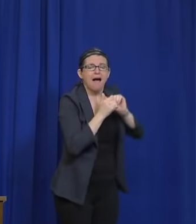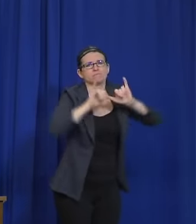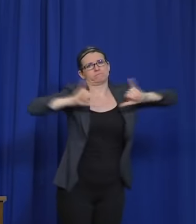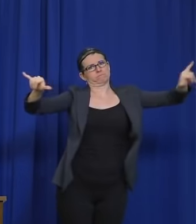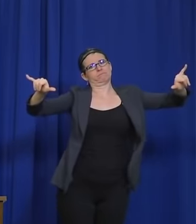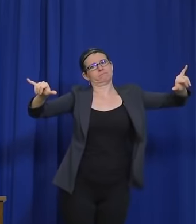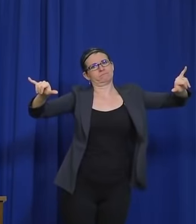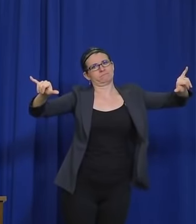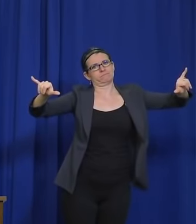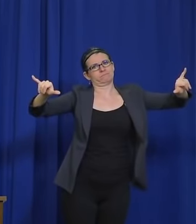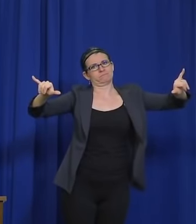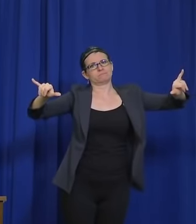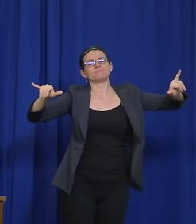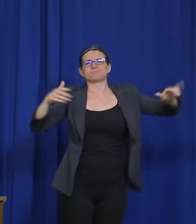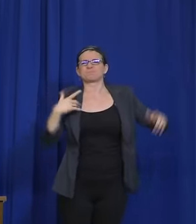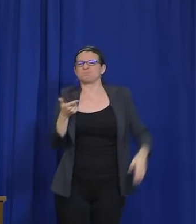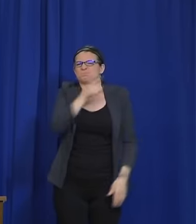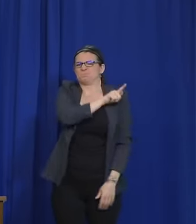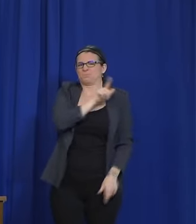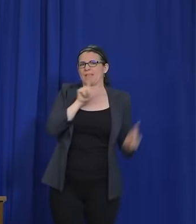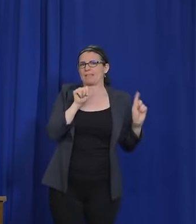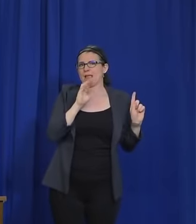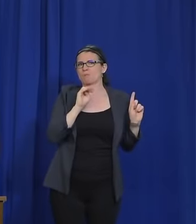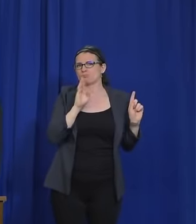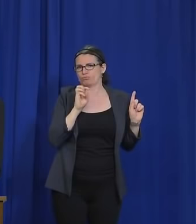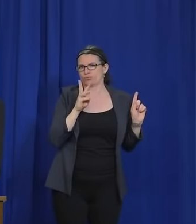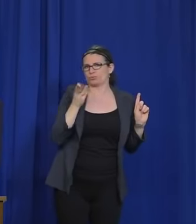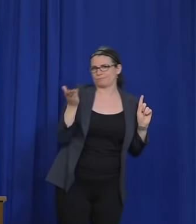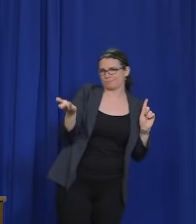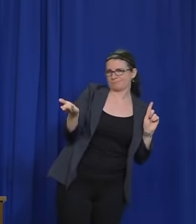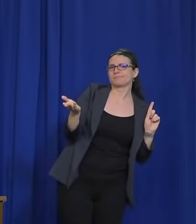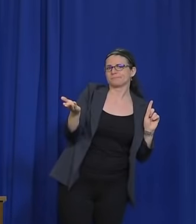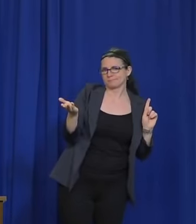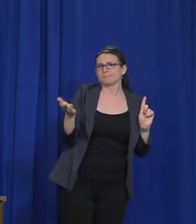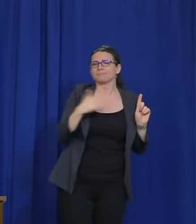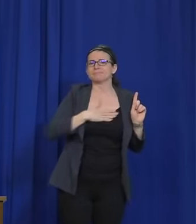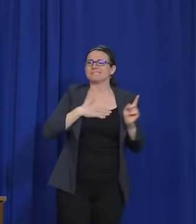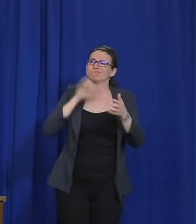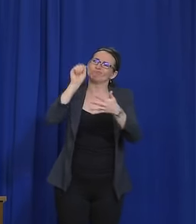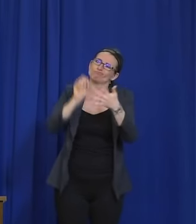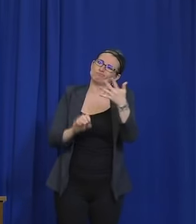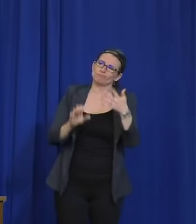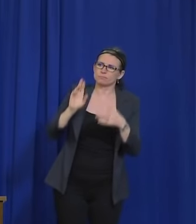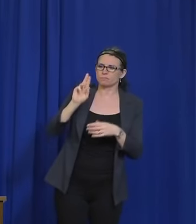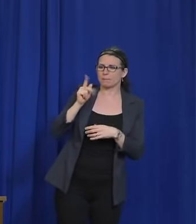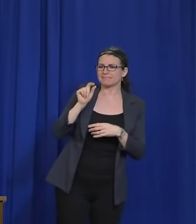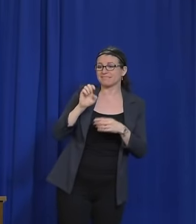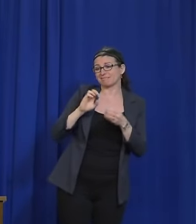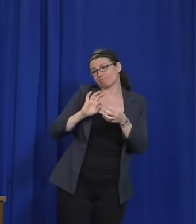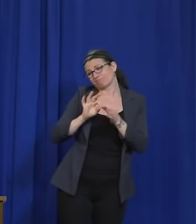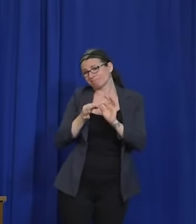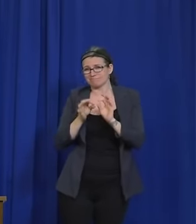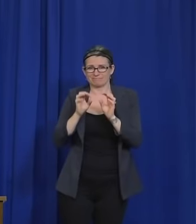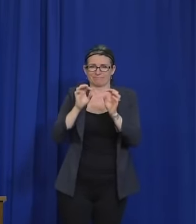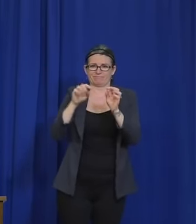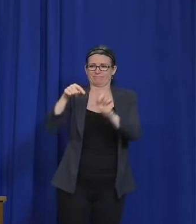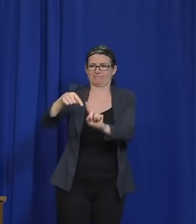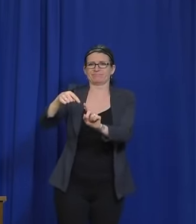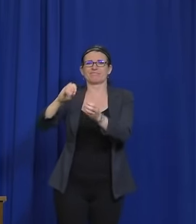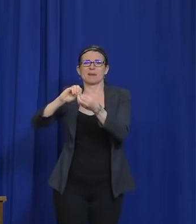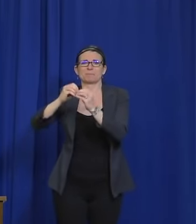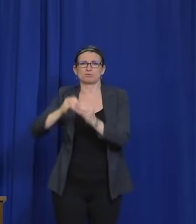I would welcome you to provide today's update. Thank you, Governor Mills. And I will begin with some sad